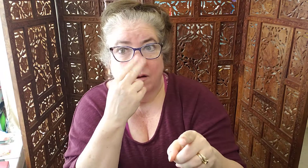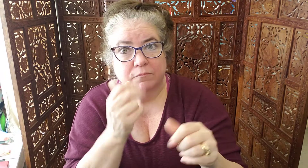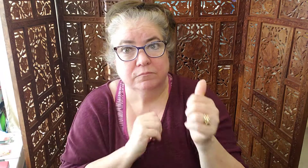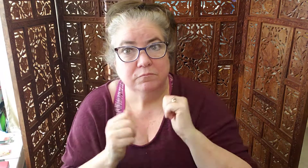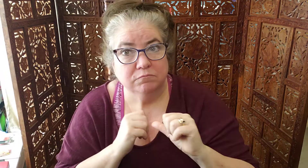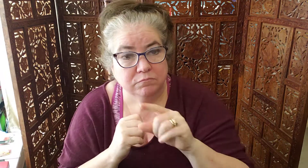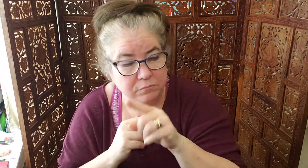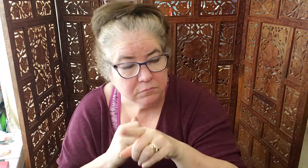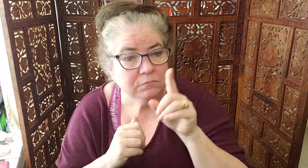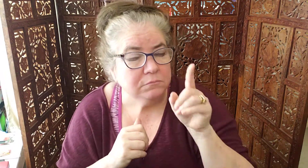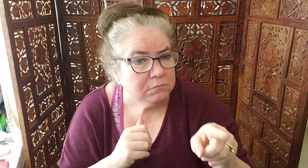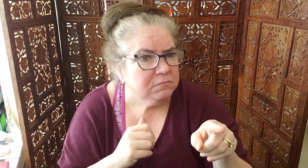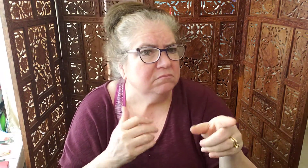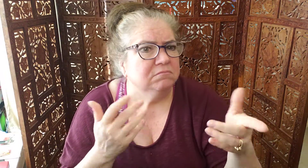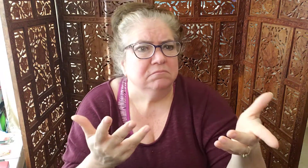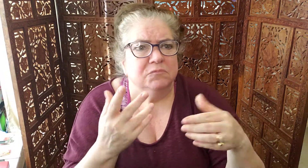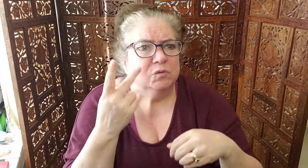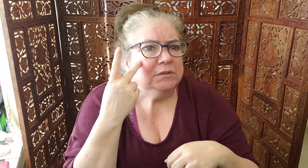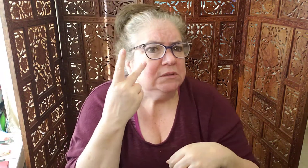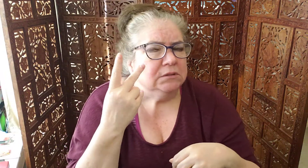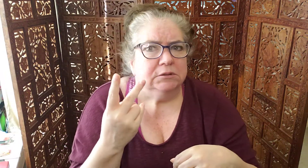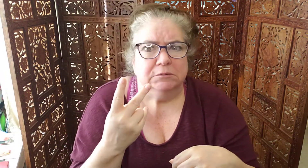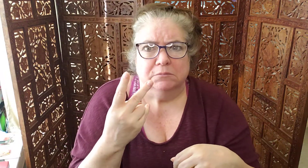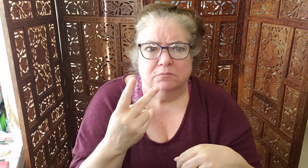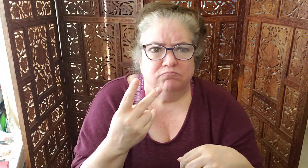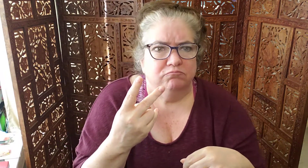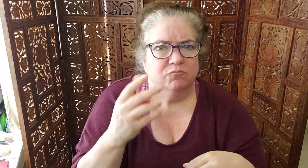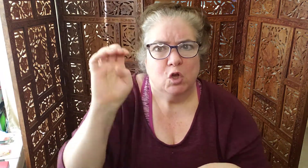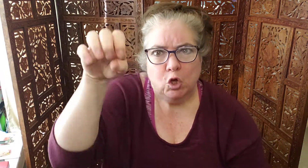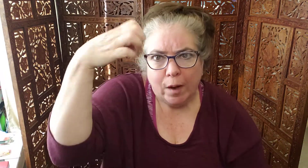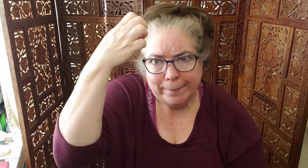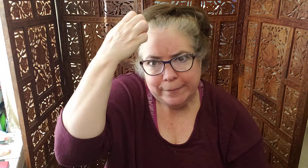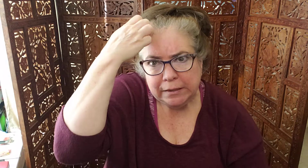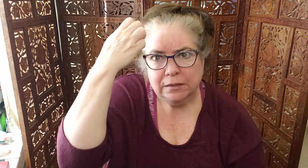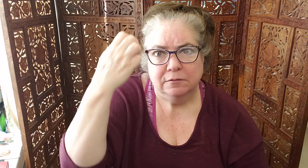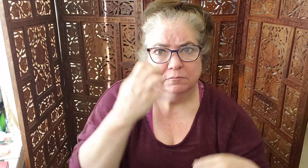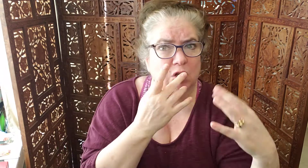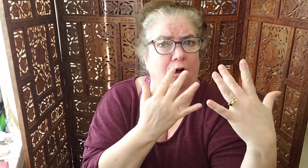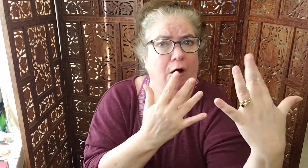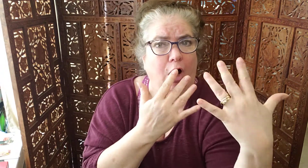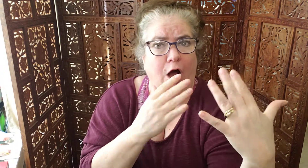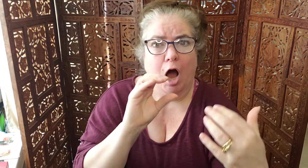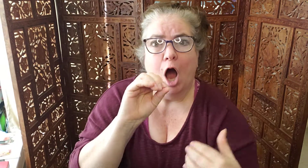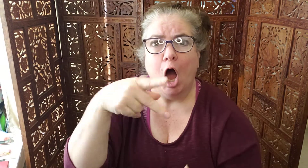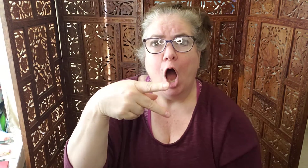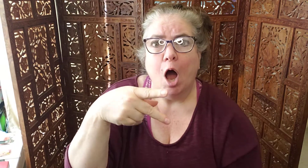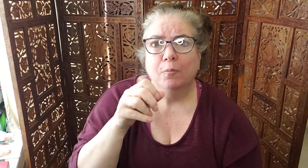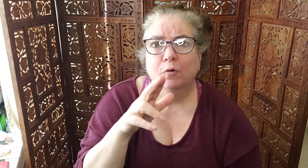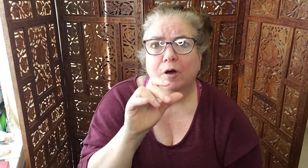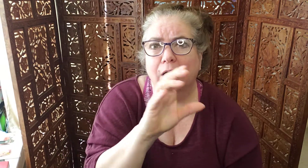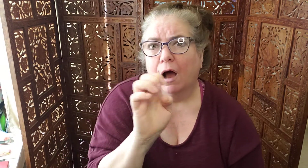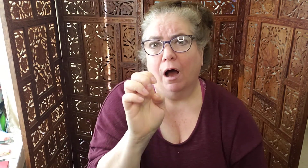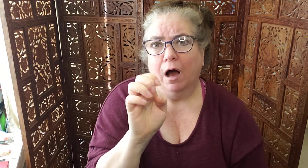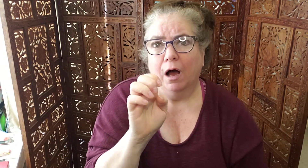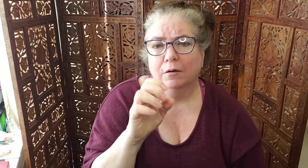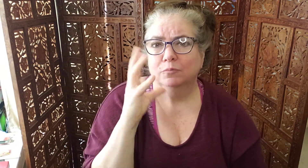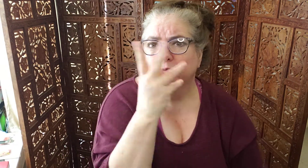were lots of European-style operettas with beautiful maidens and heroic princes. There